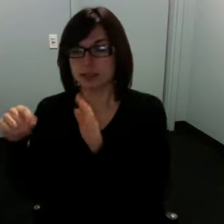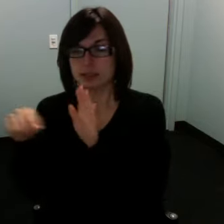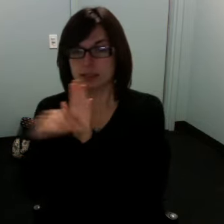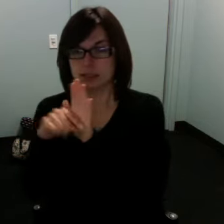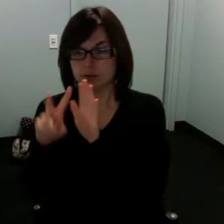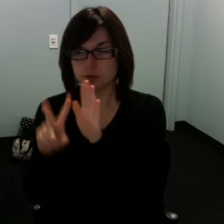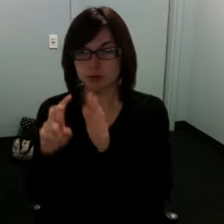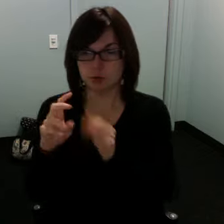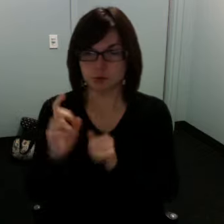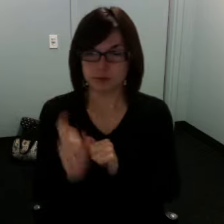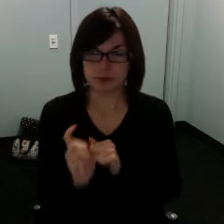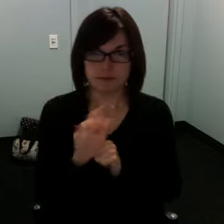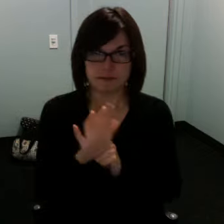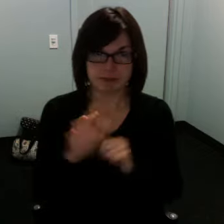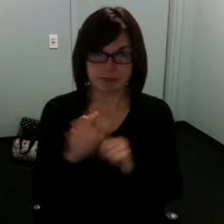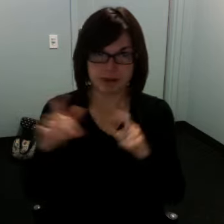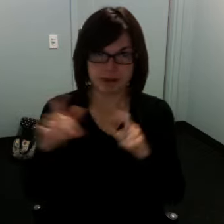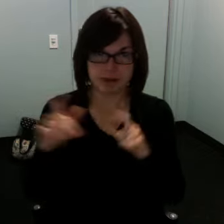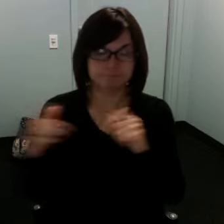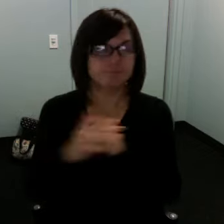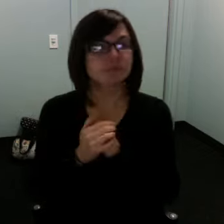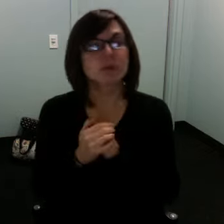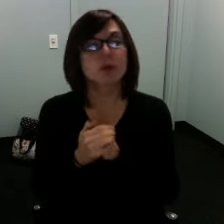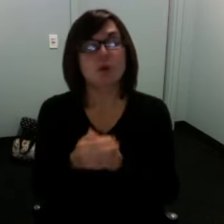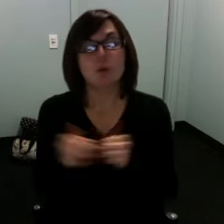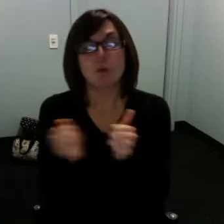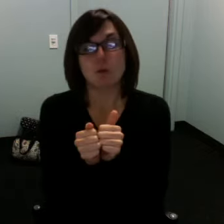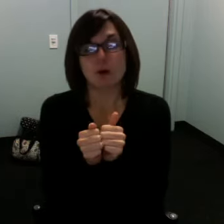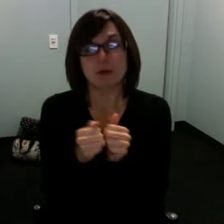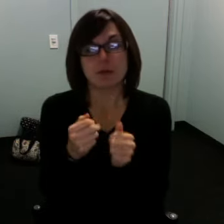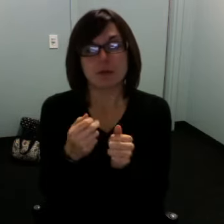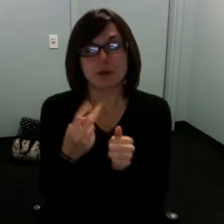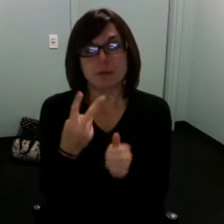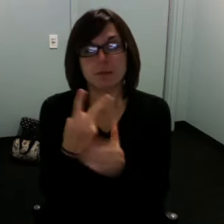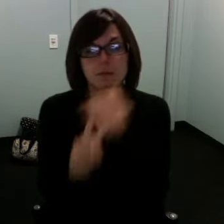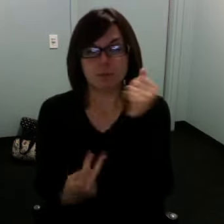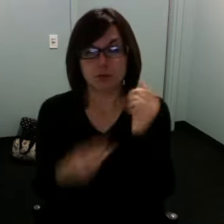say the sketch of these 2 graphs, that the intersection point is 3,